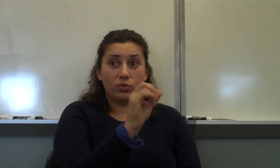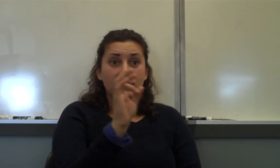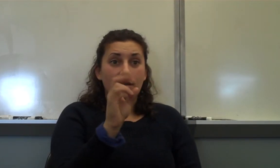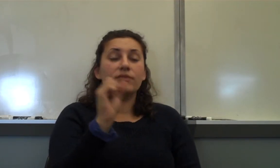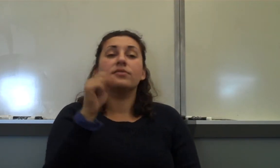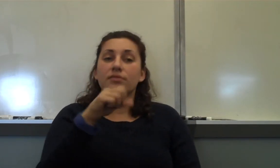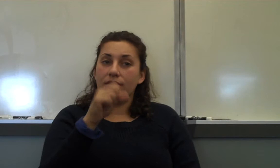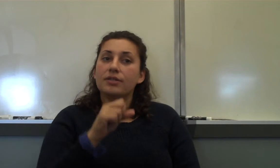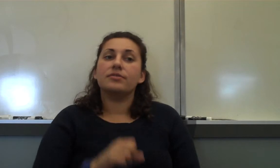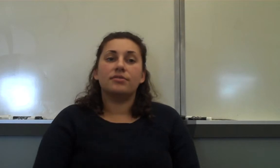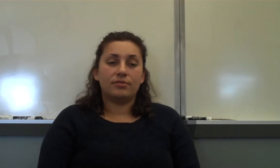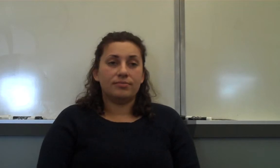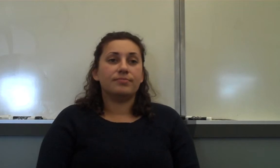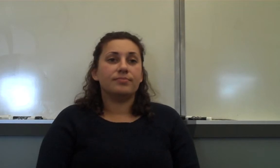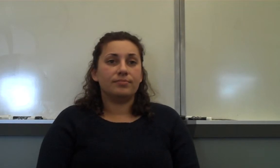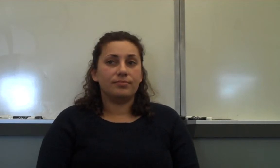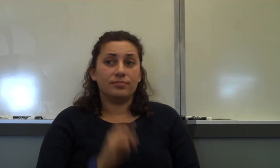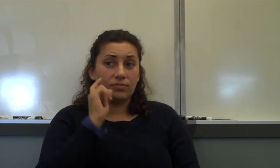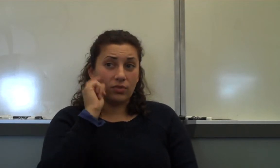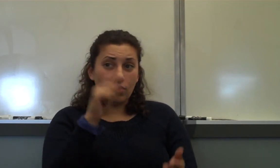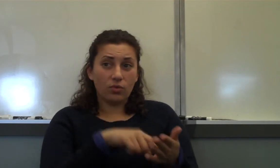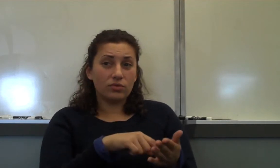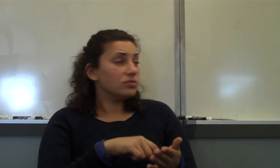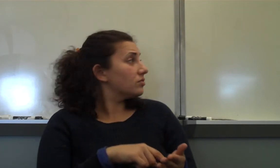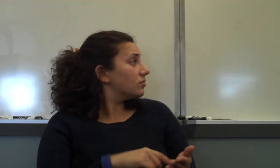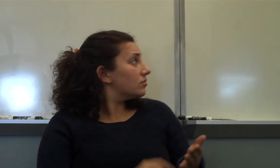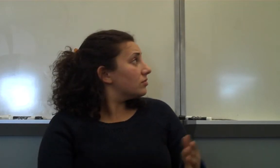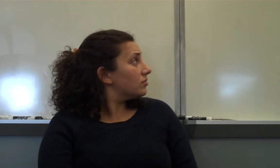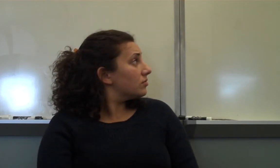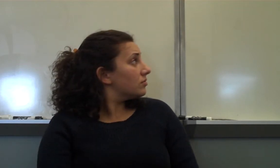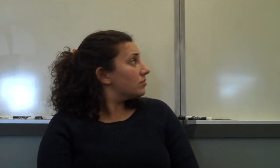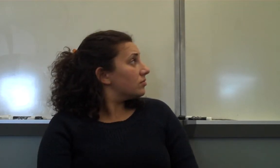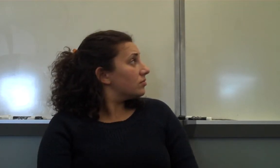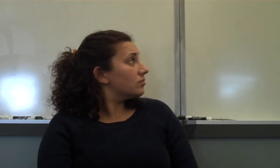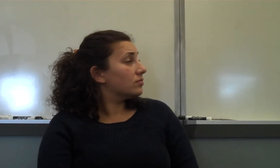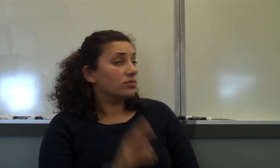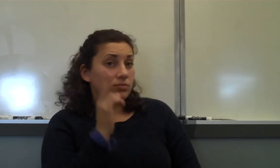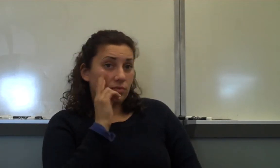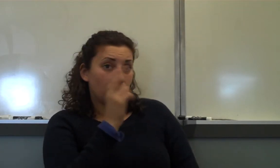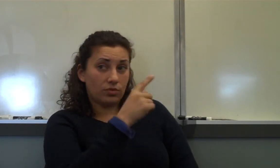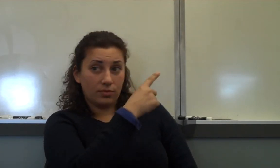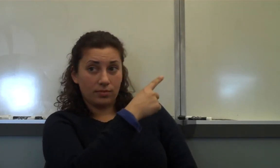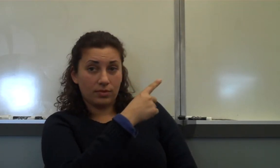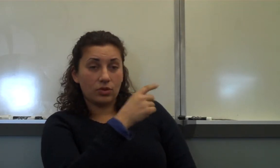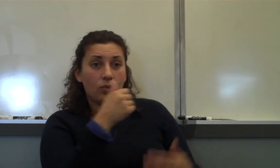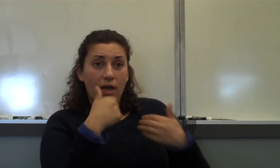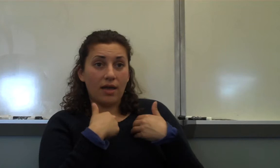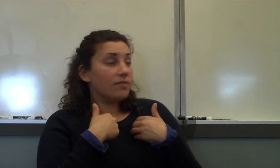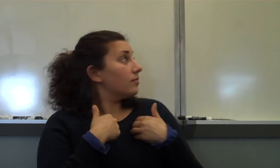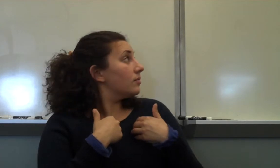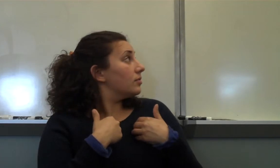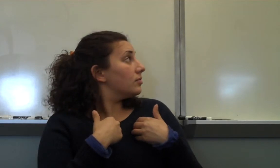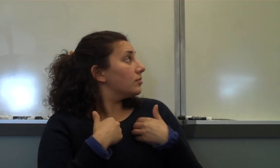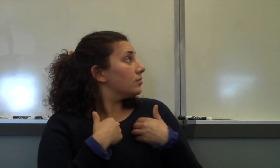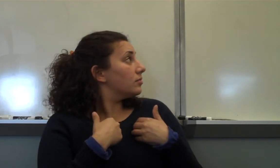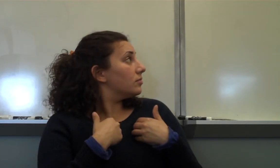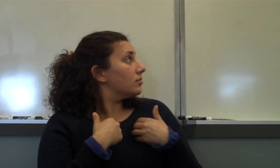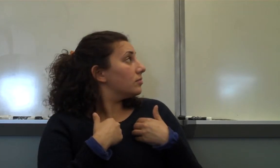direction. Notice what happened. Look up here, you got 1 digit to the right of the decimal point